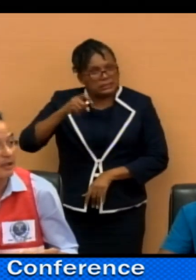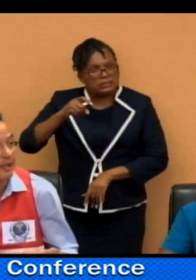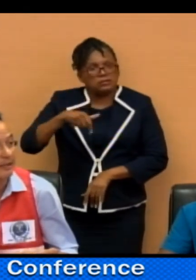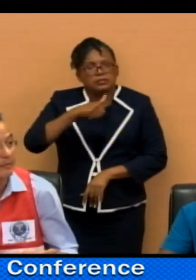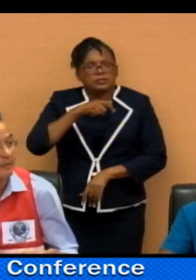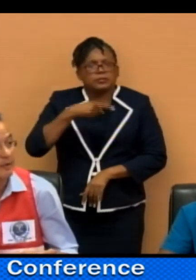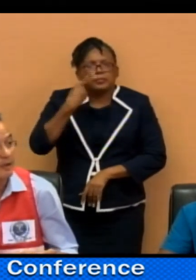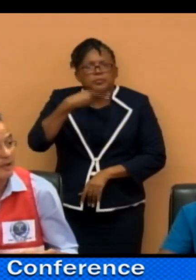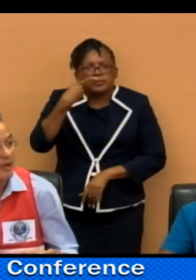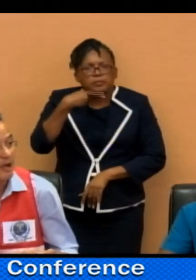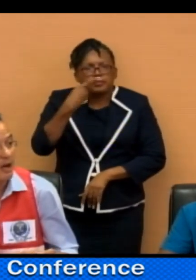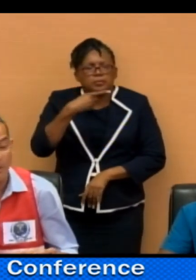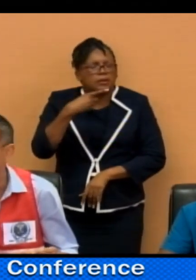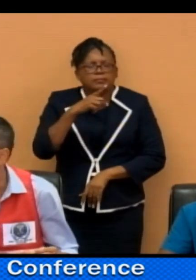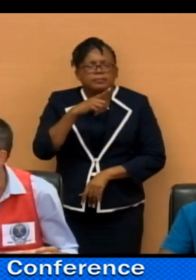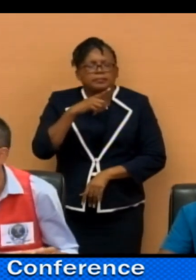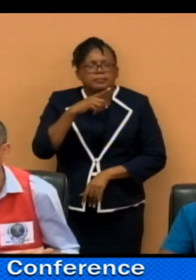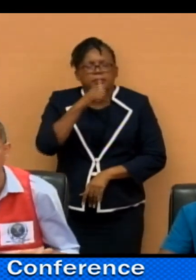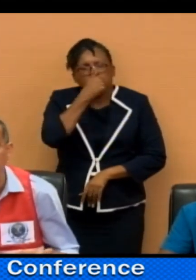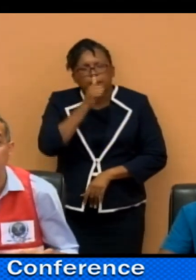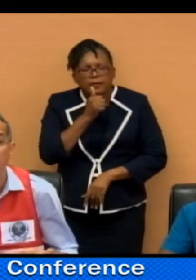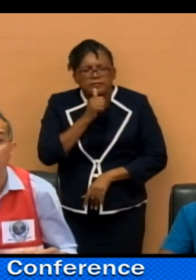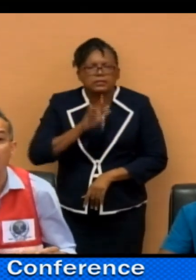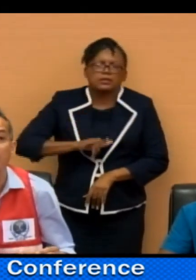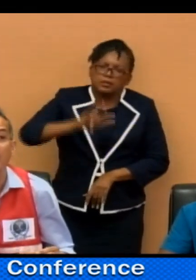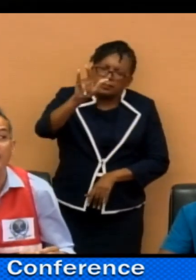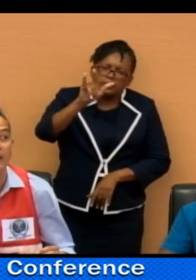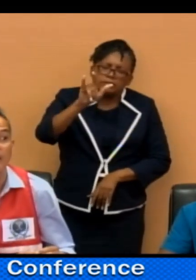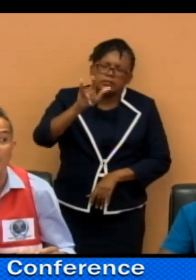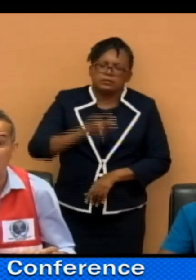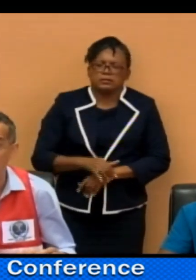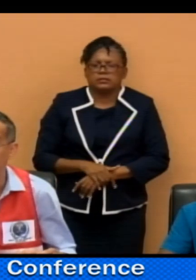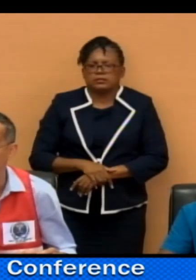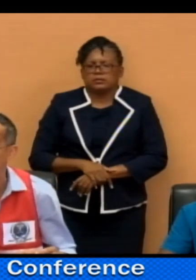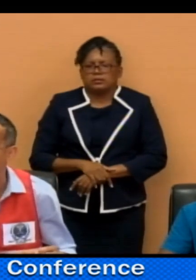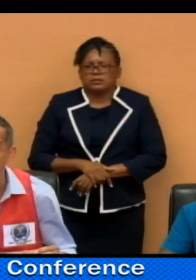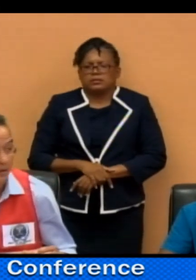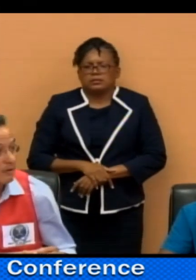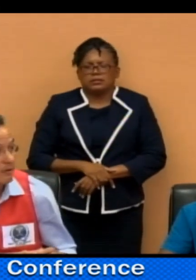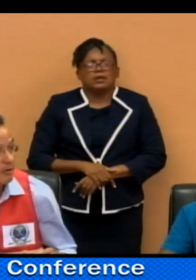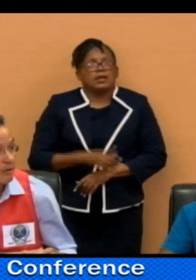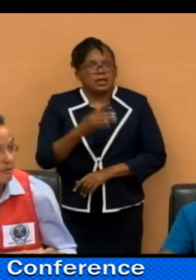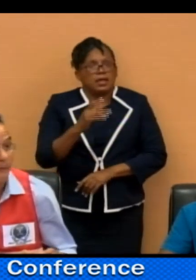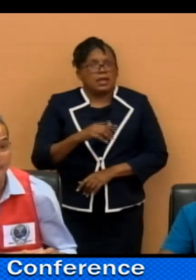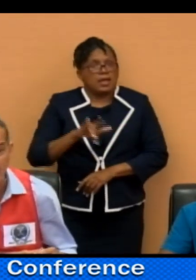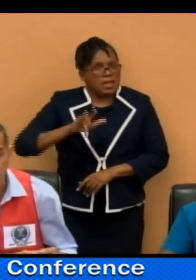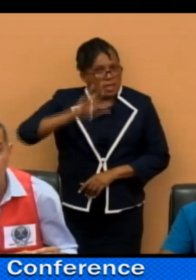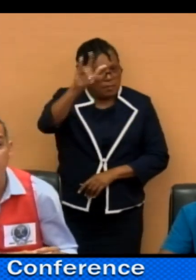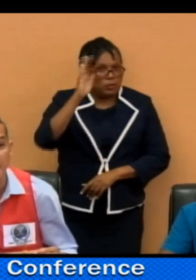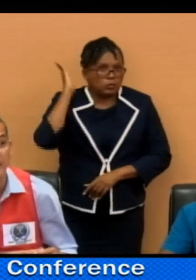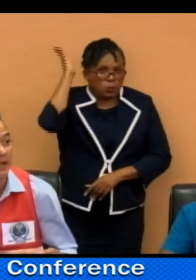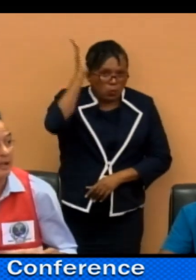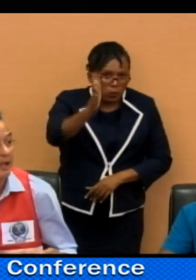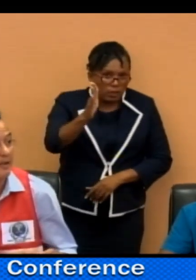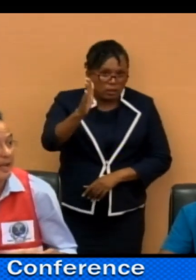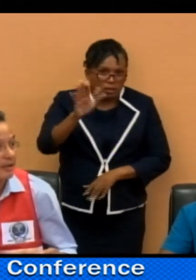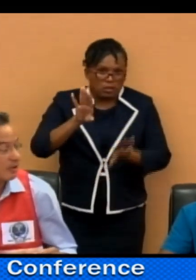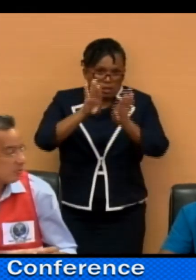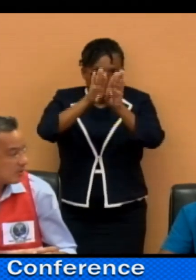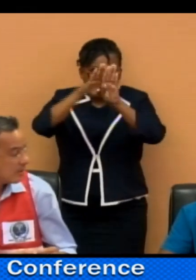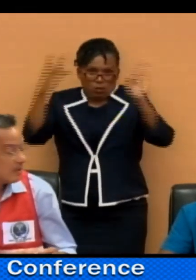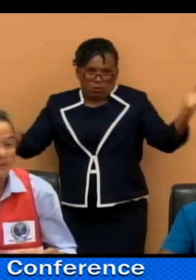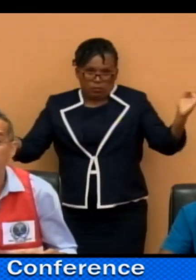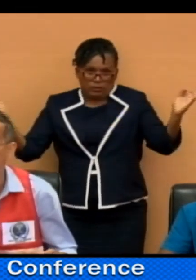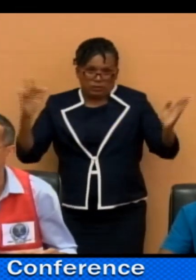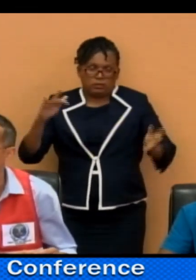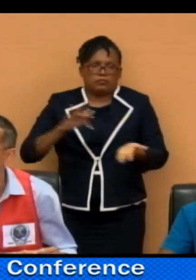in to collect them. Our announcement clearly said that the airport will open for medical personnel, and that